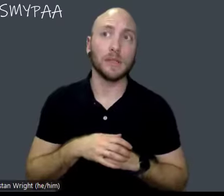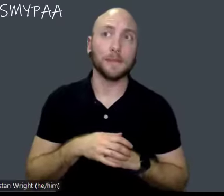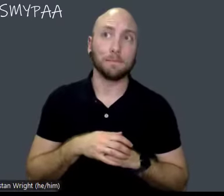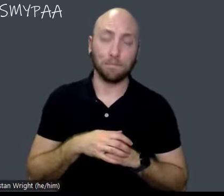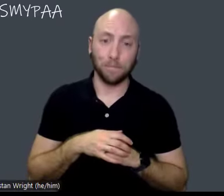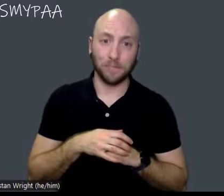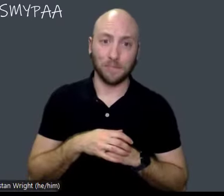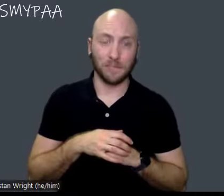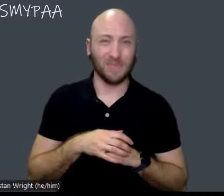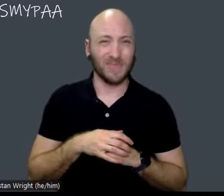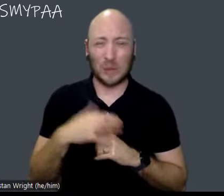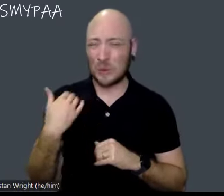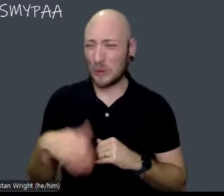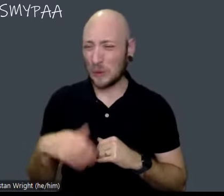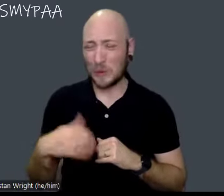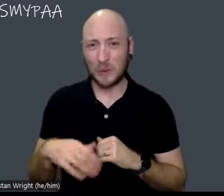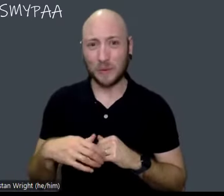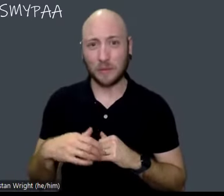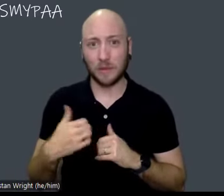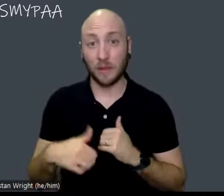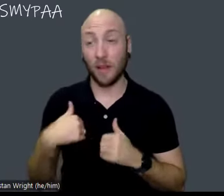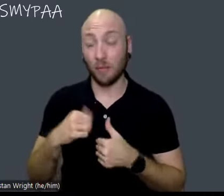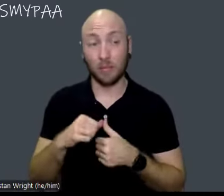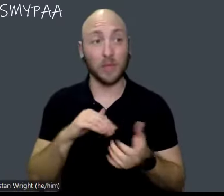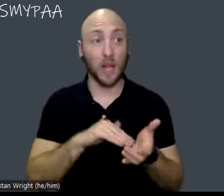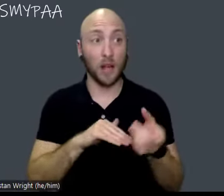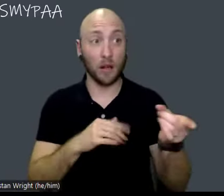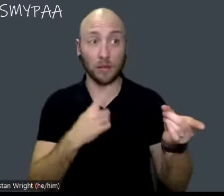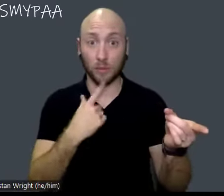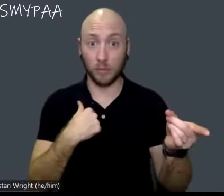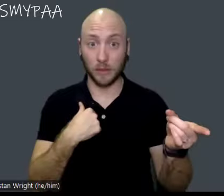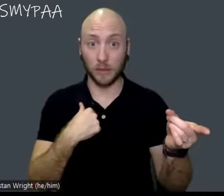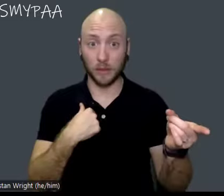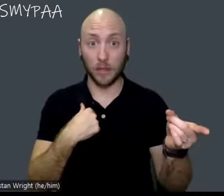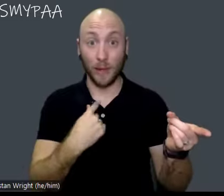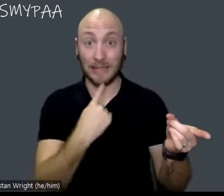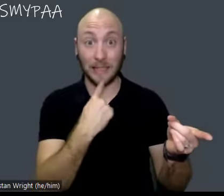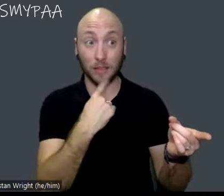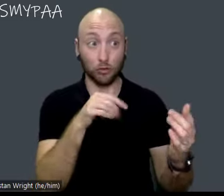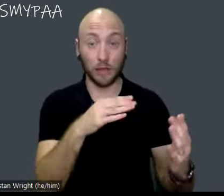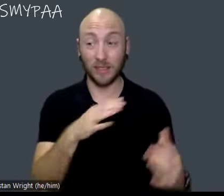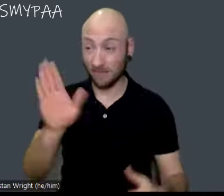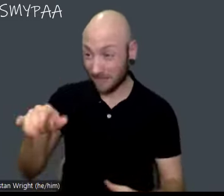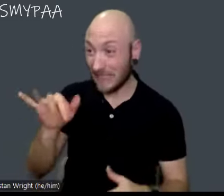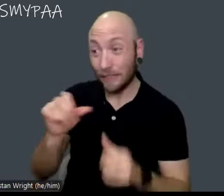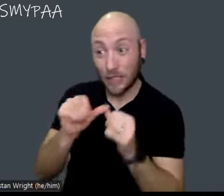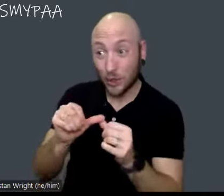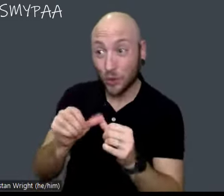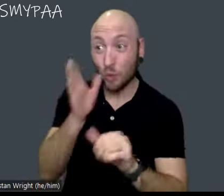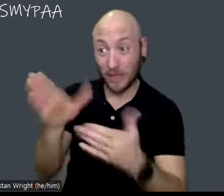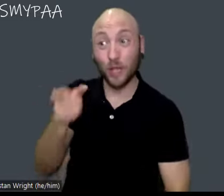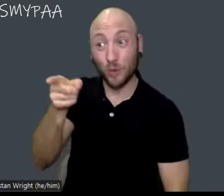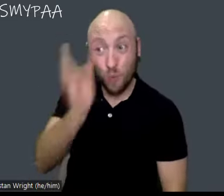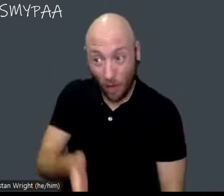And that was a very hard experience because the doctor told me in my face, if you keep on going like this, you're going to